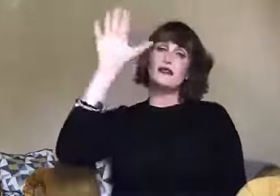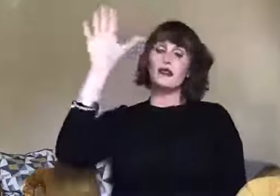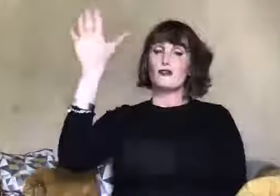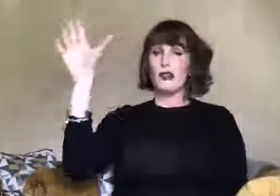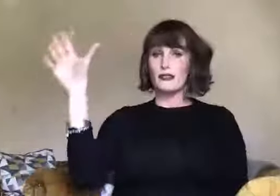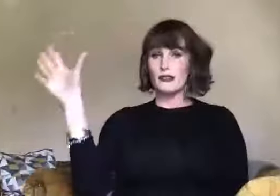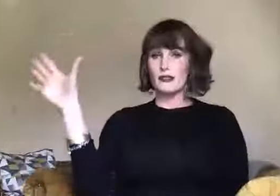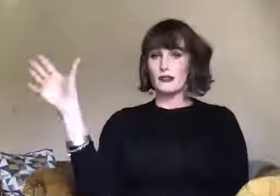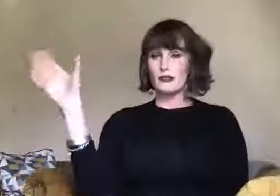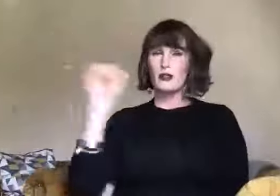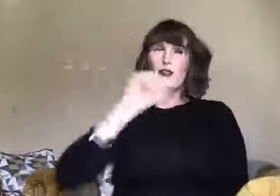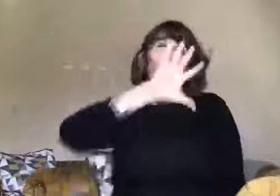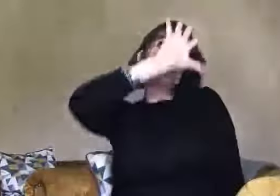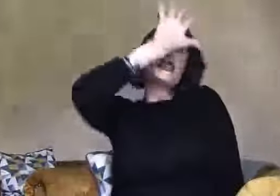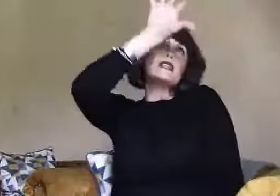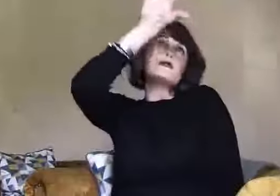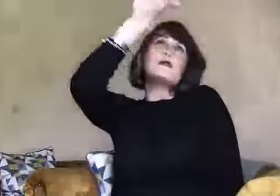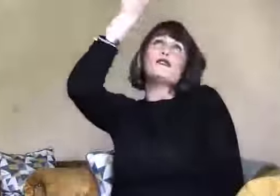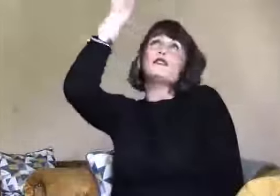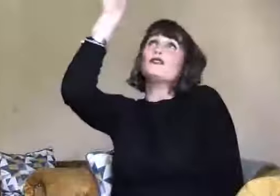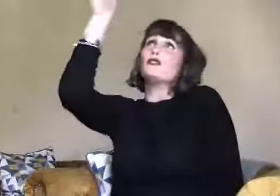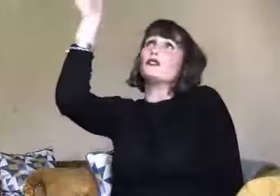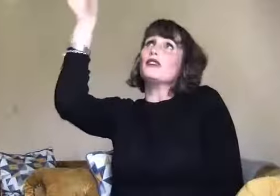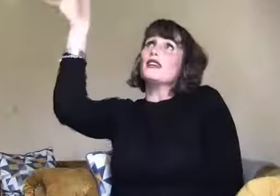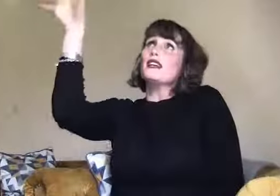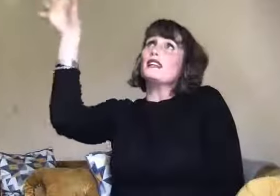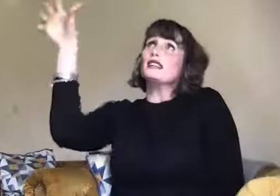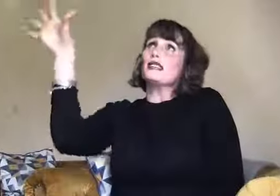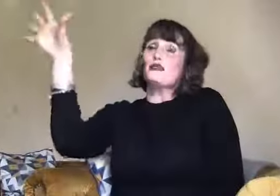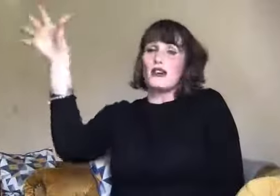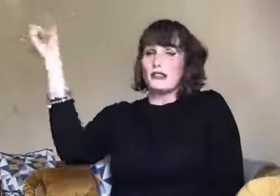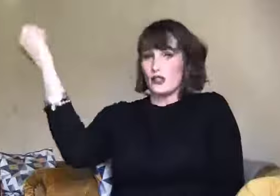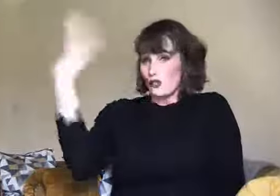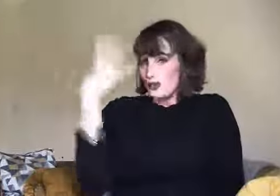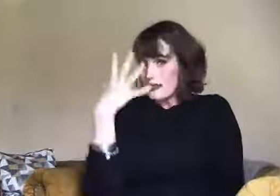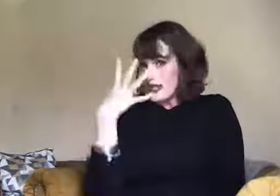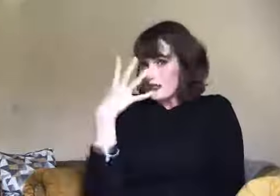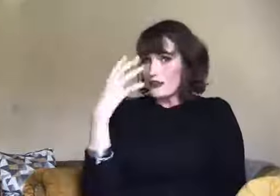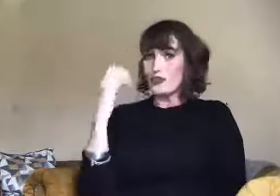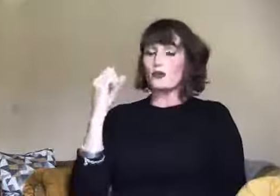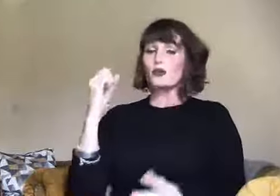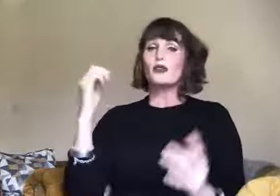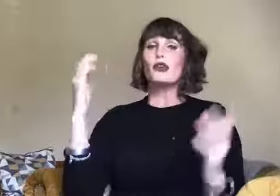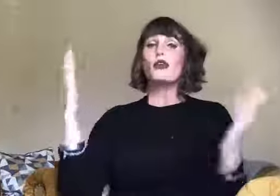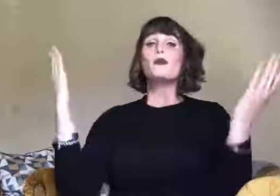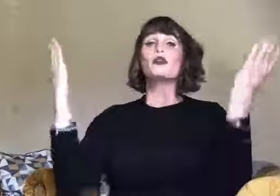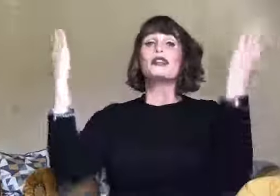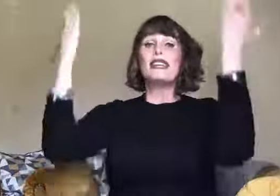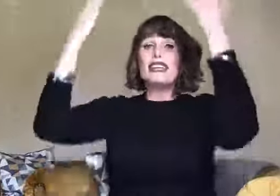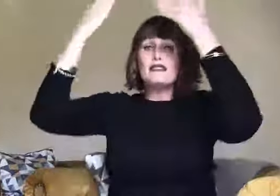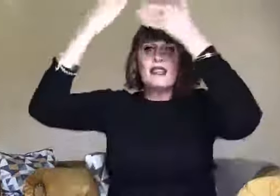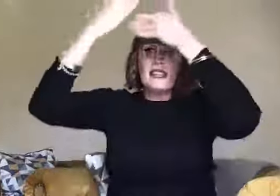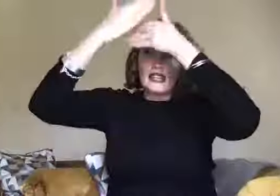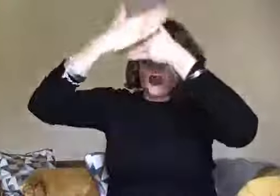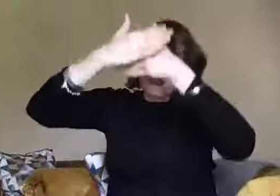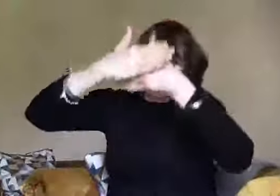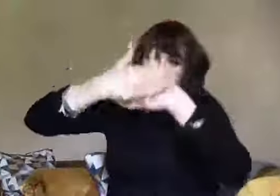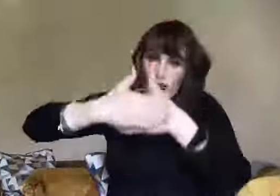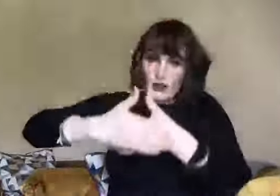sun rises. So in the morning, it's beautiful. The sun rises and you see the visual. But good evening is when the sun